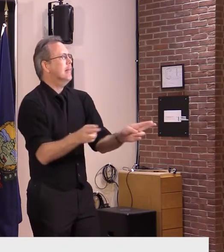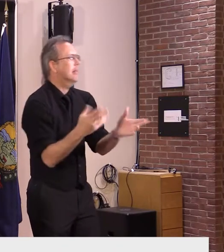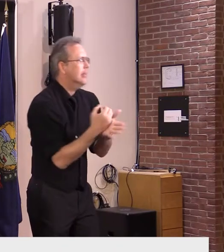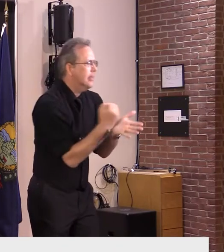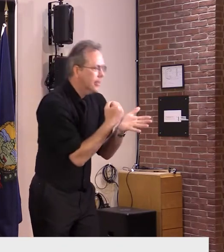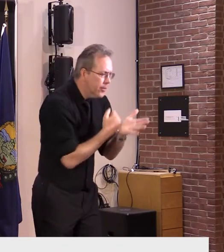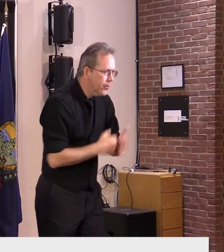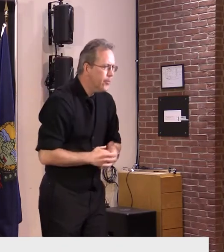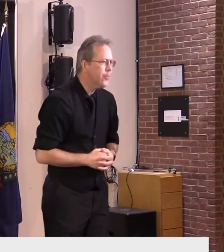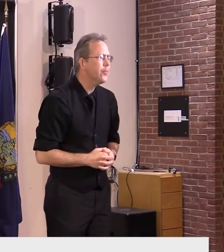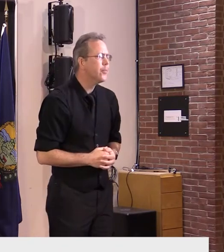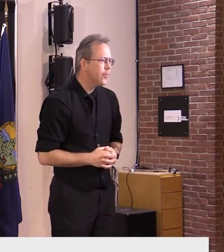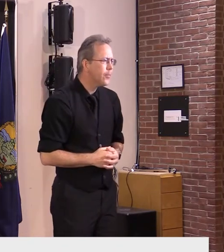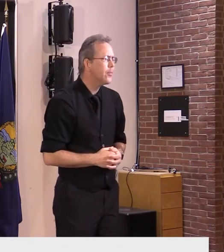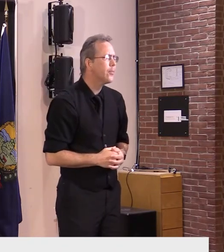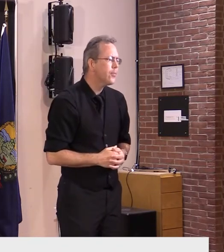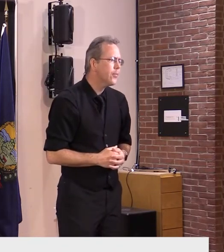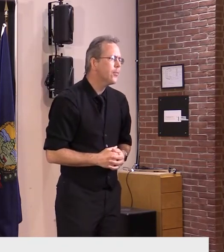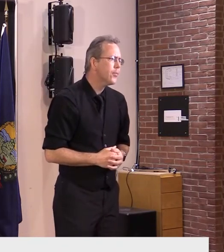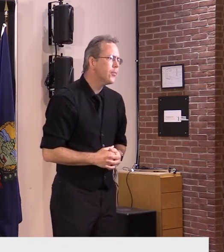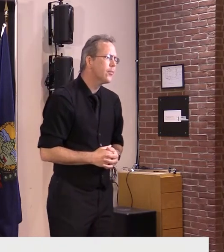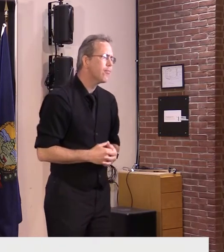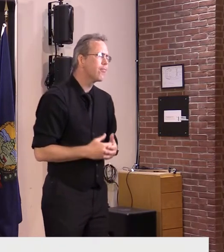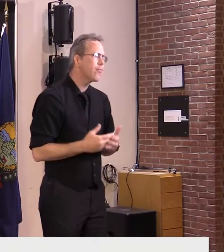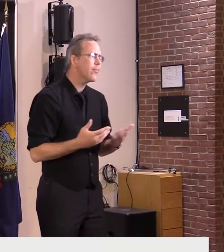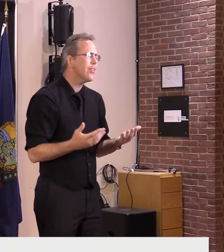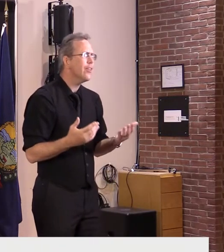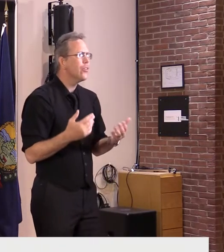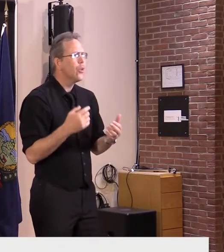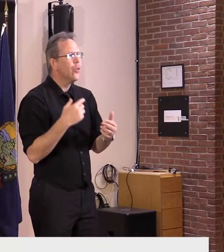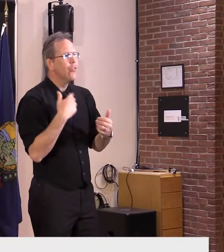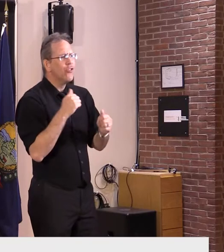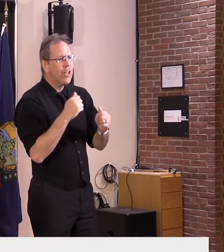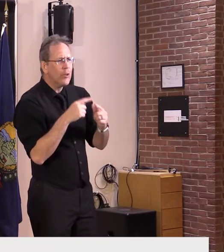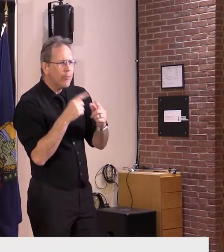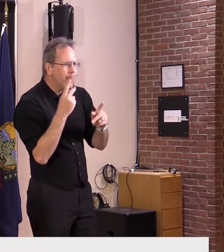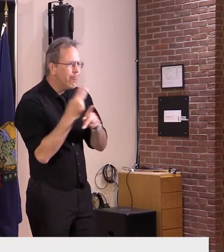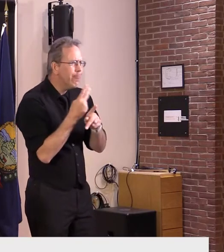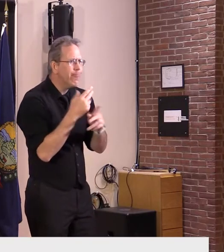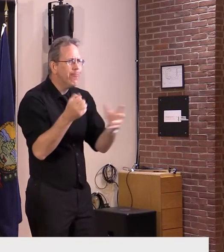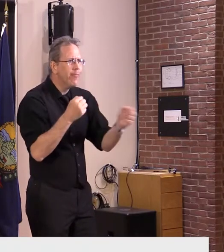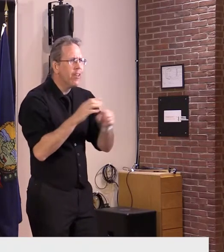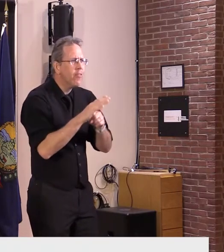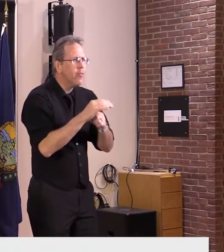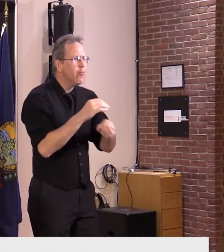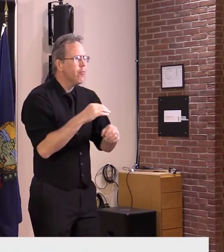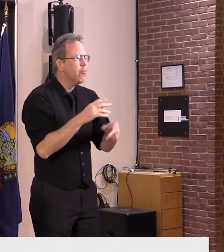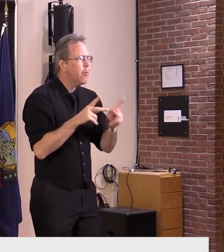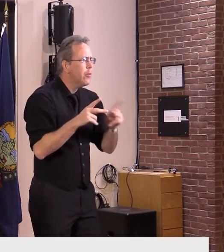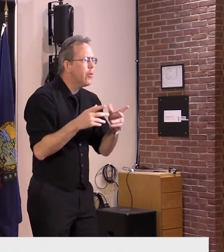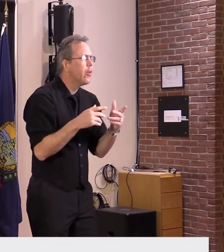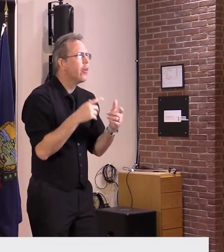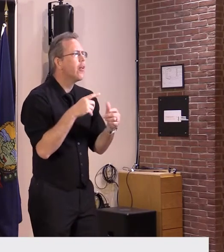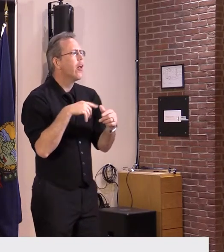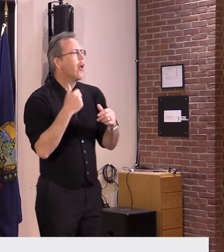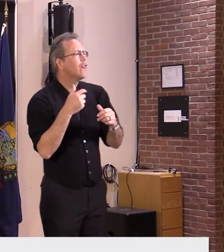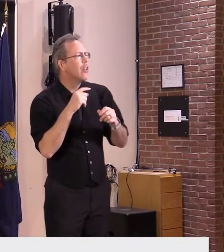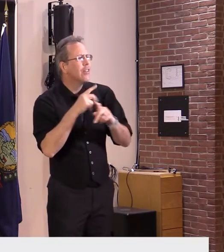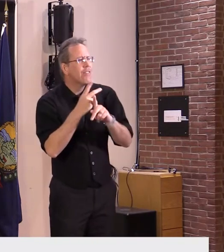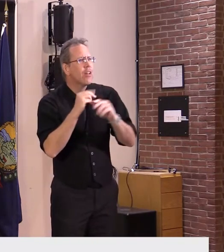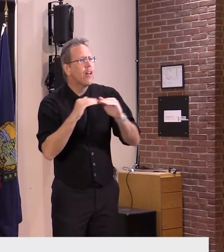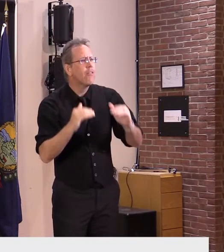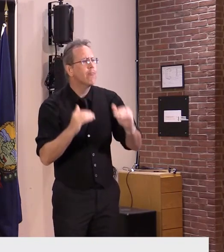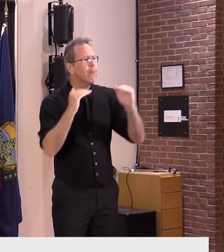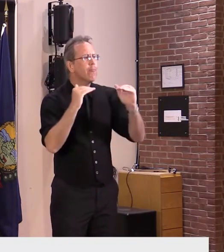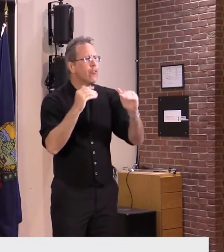going to be another level of effort that we are going to have to continue